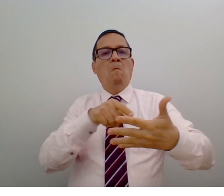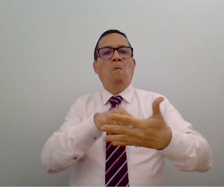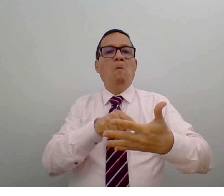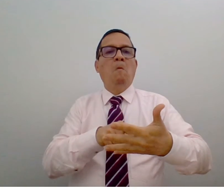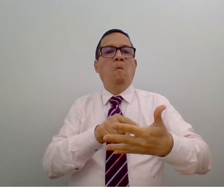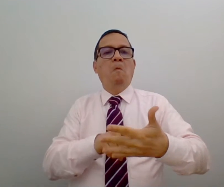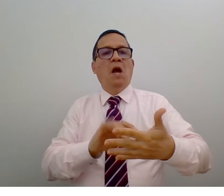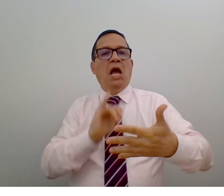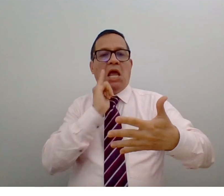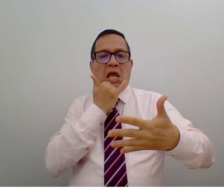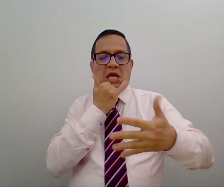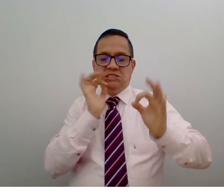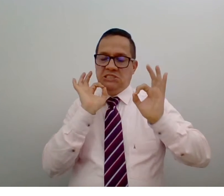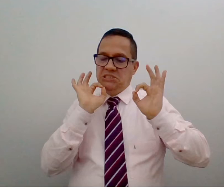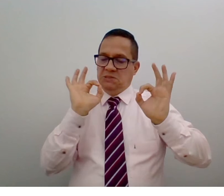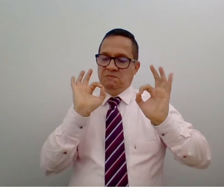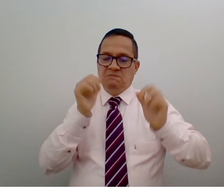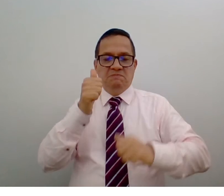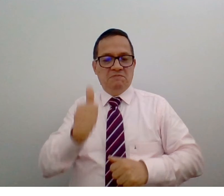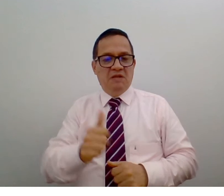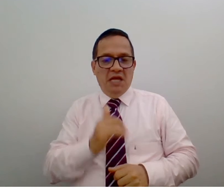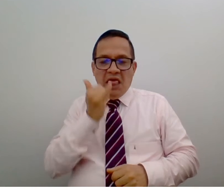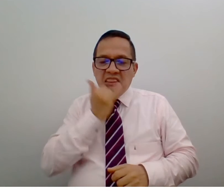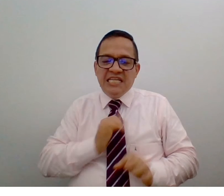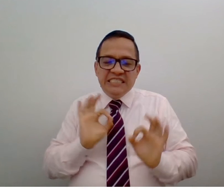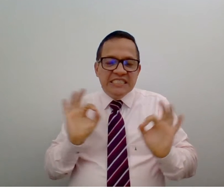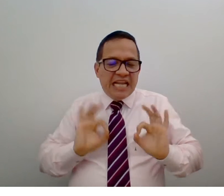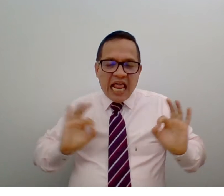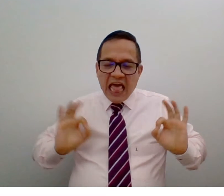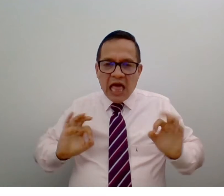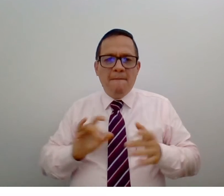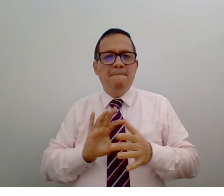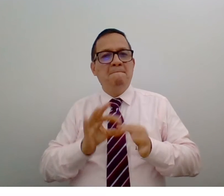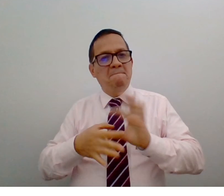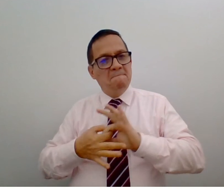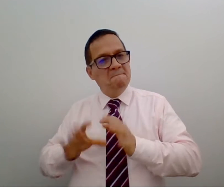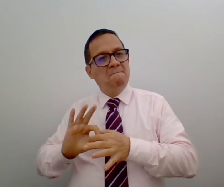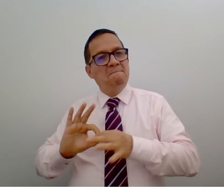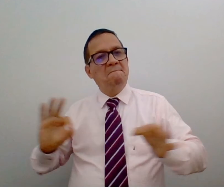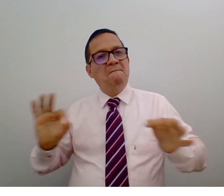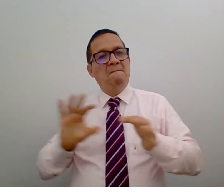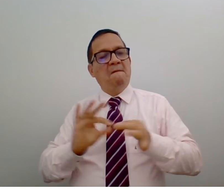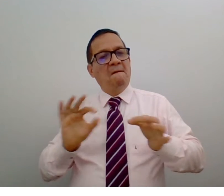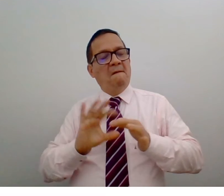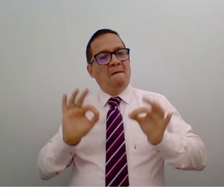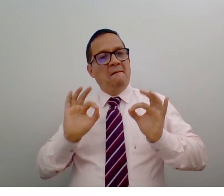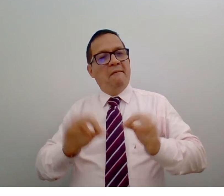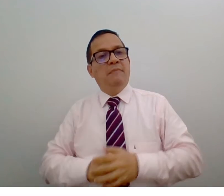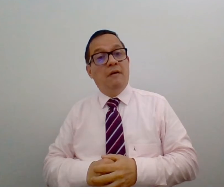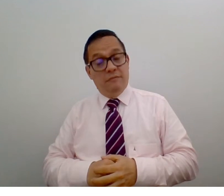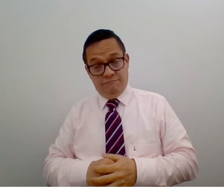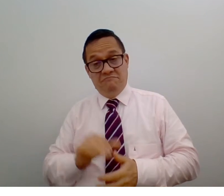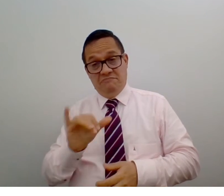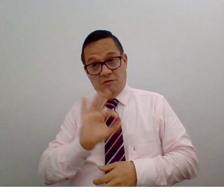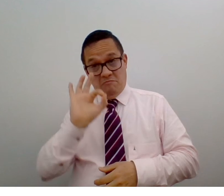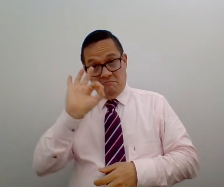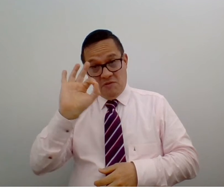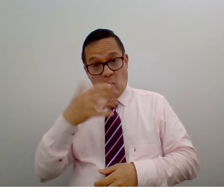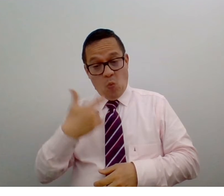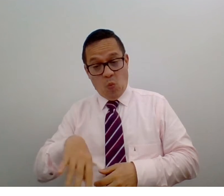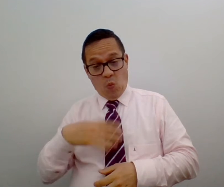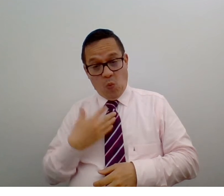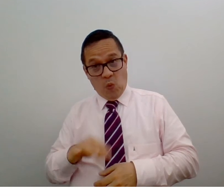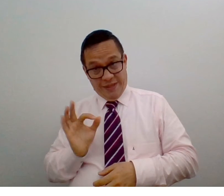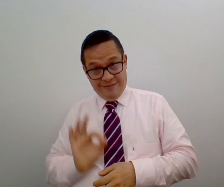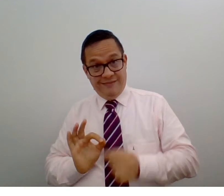in terms of spelling and lexical accuracy. If your work is at this level, you can